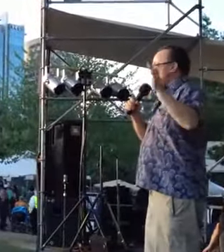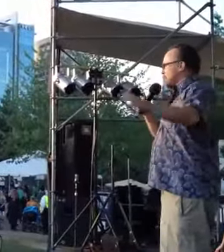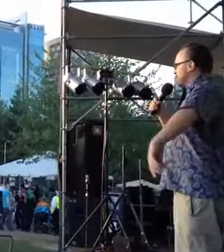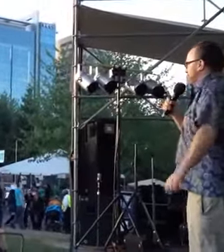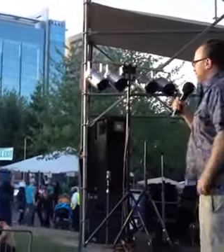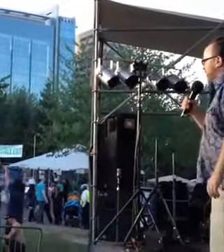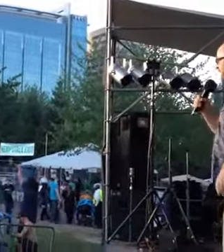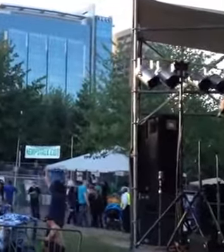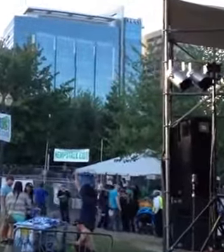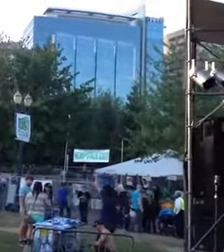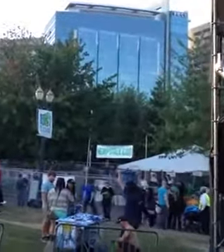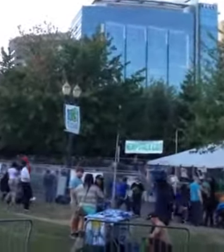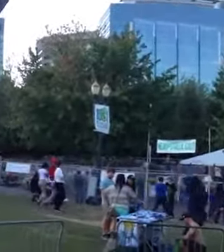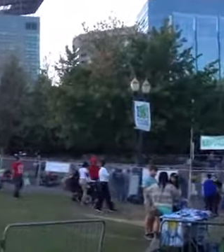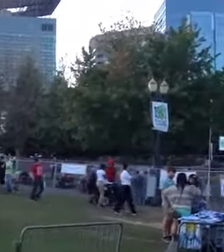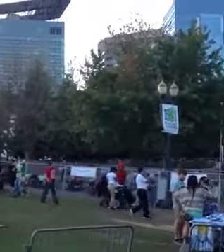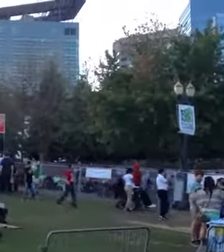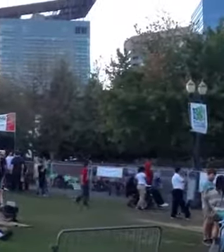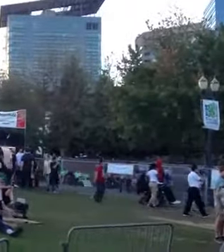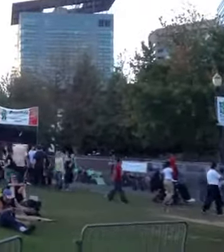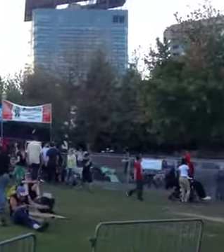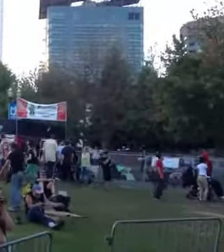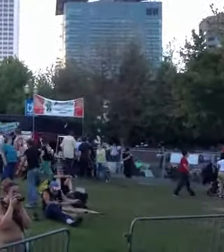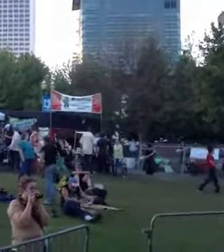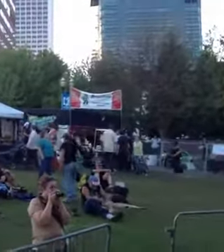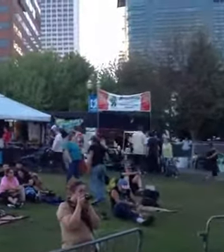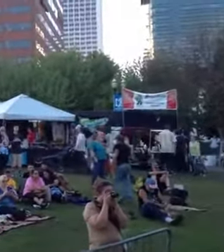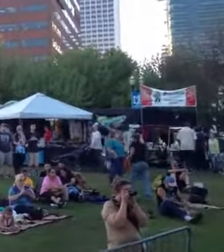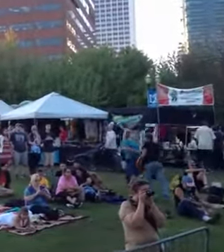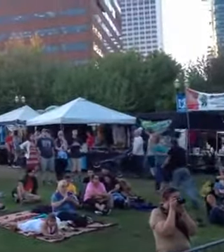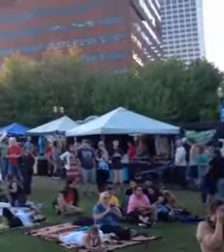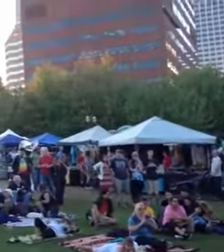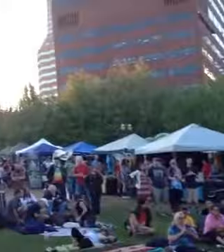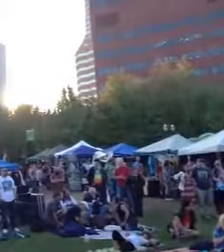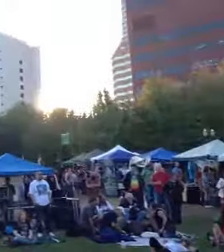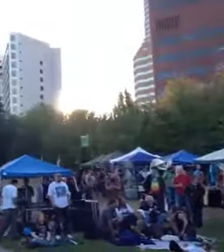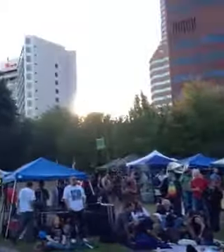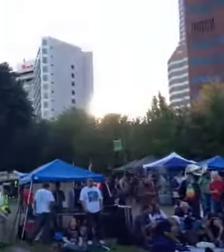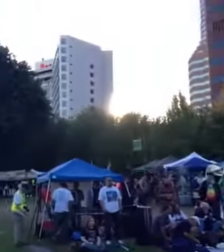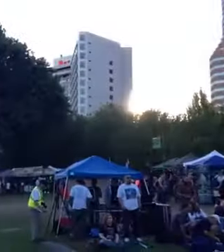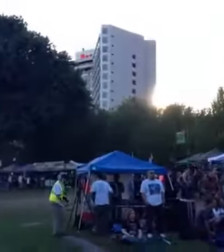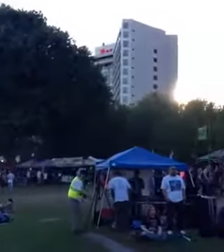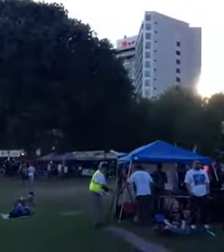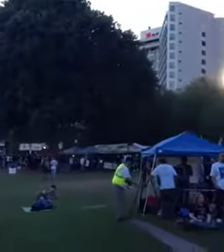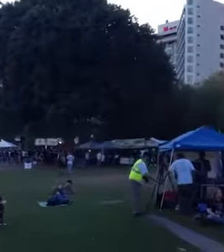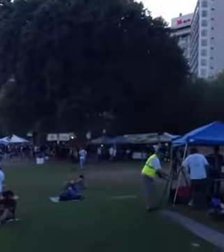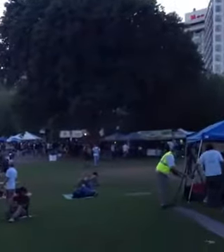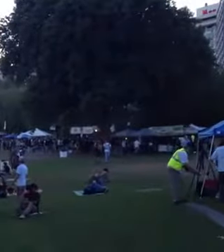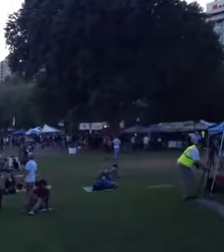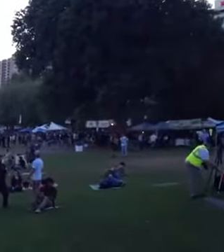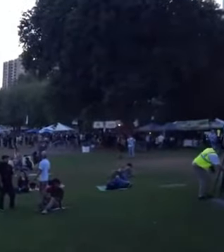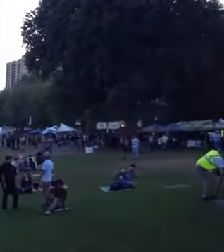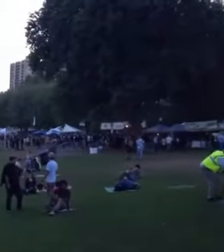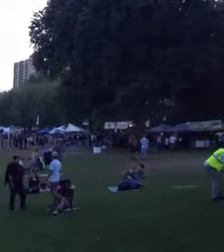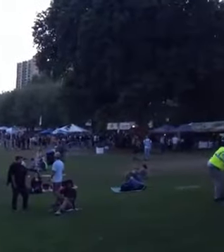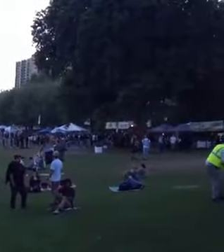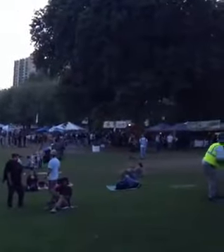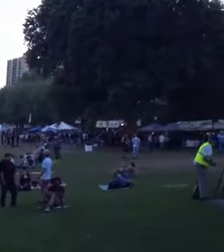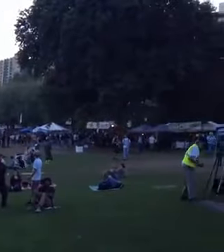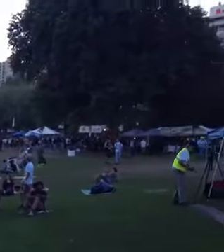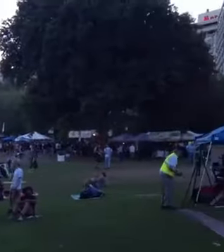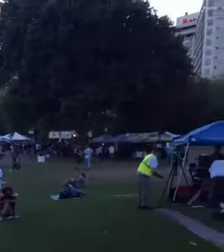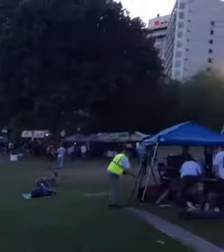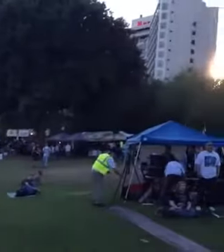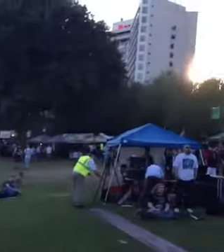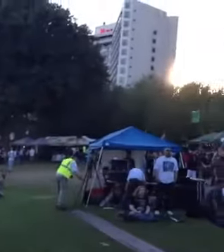of October beer fest or closing time at any bar, you see fights. This plant, like Bob Marley says, the more people smoke ganja, the more we have